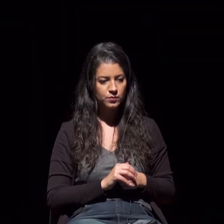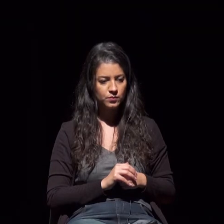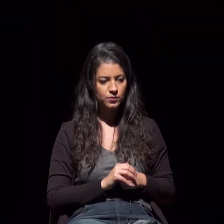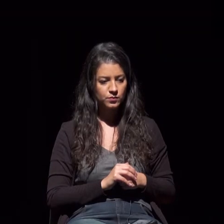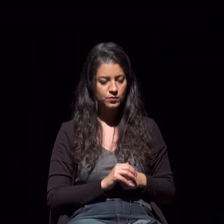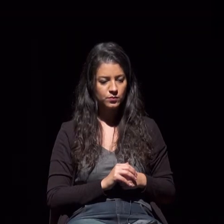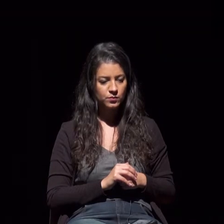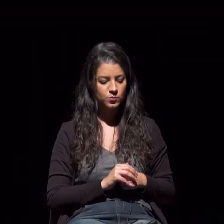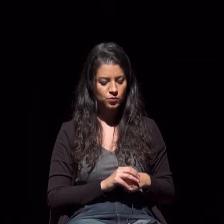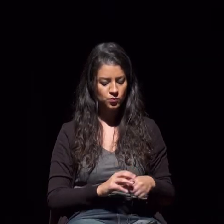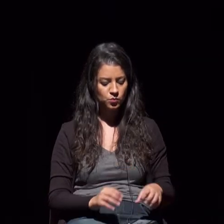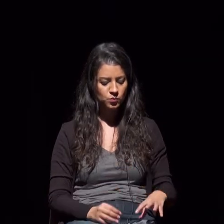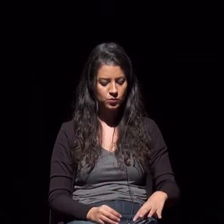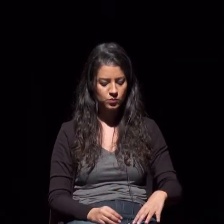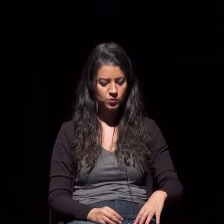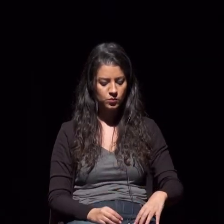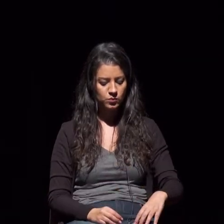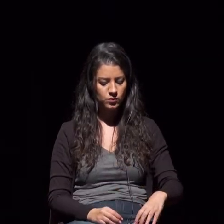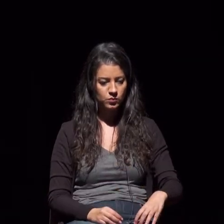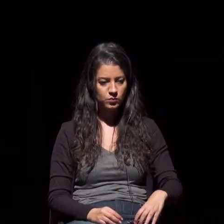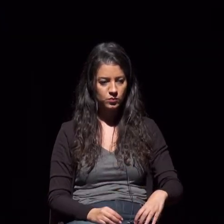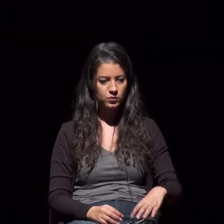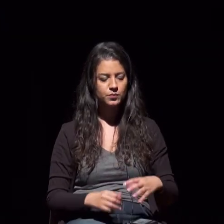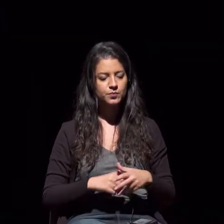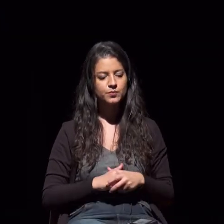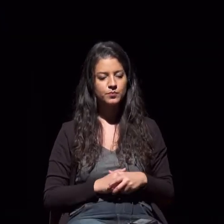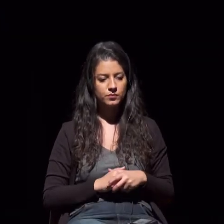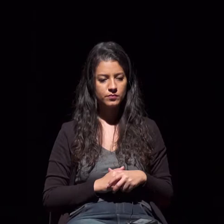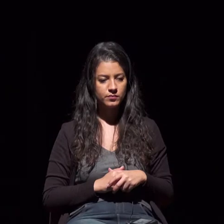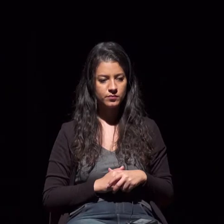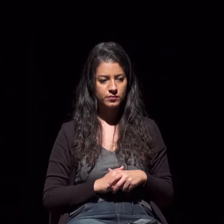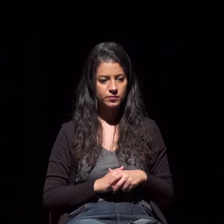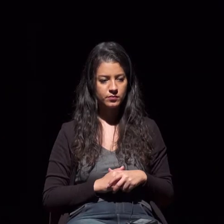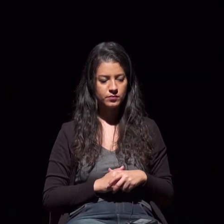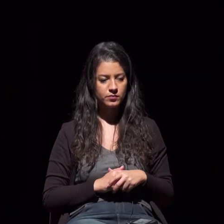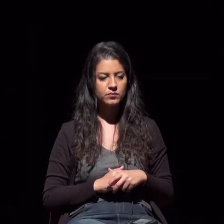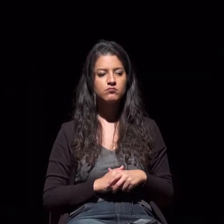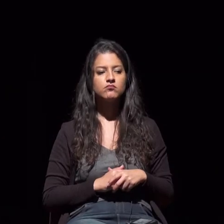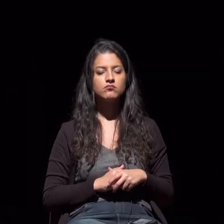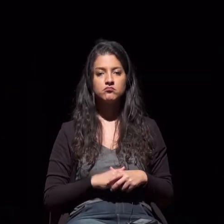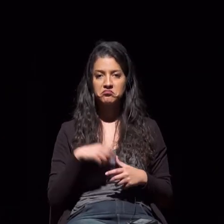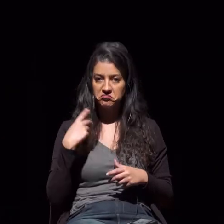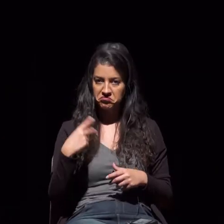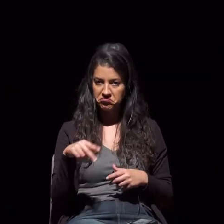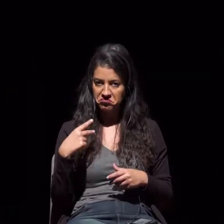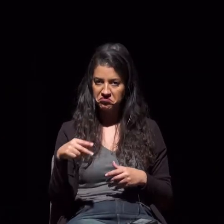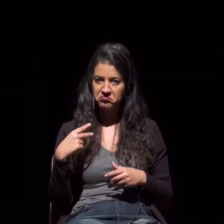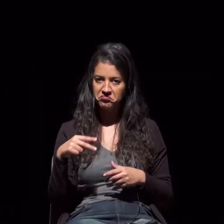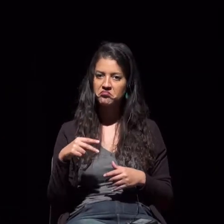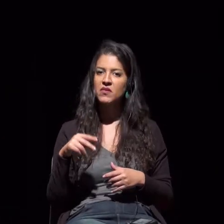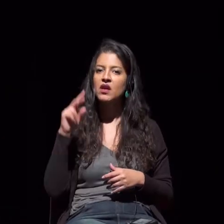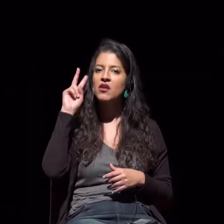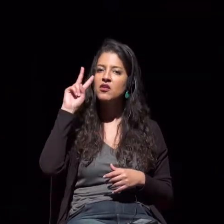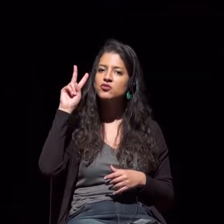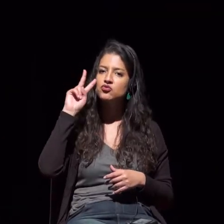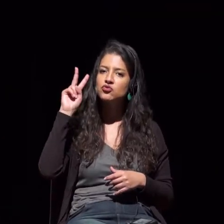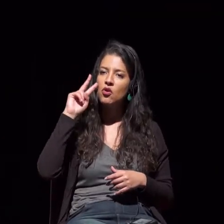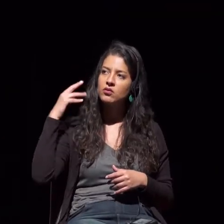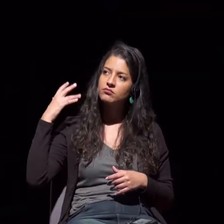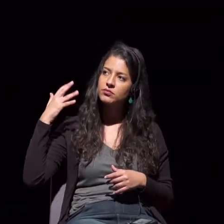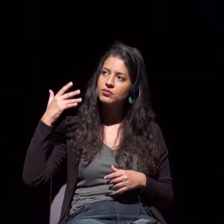In line with Mestrick's investigation of family history and narrative structure, Sadie